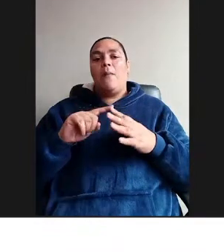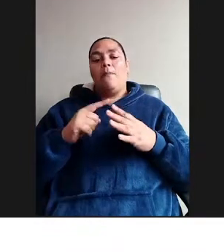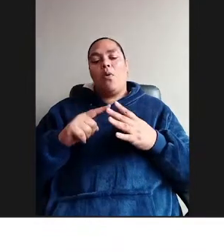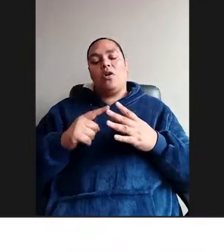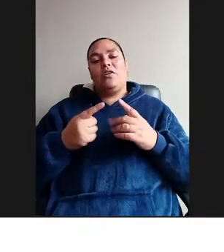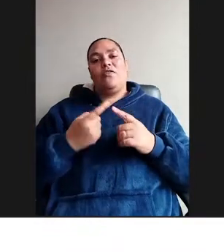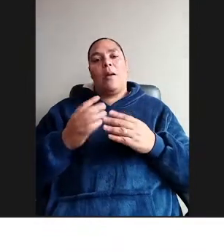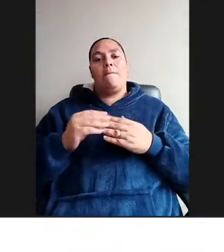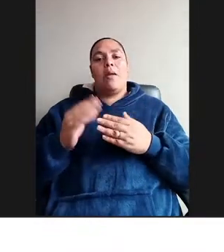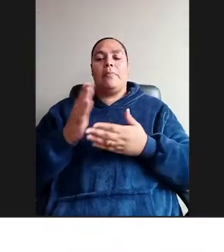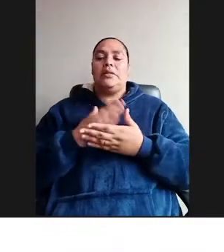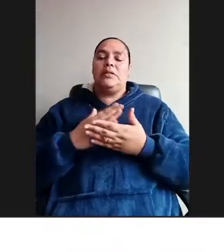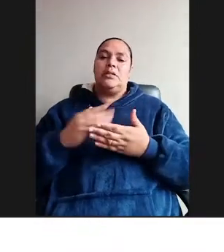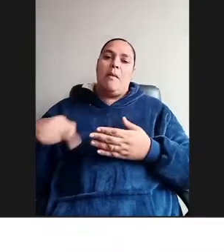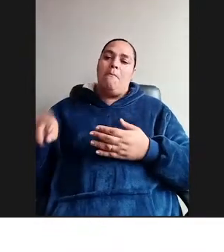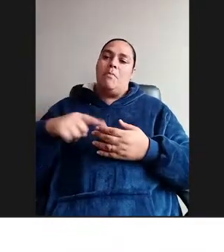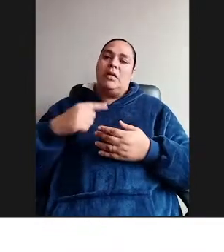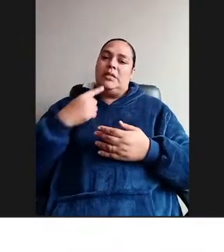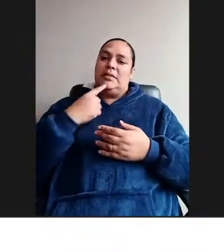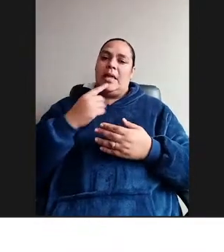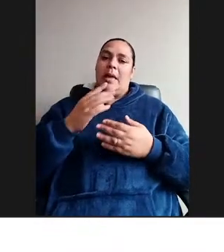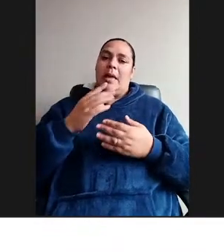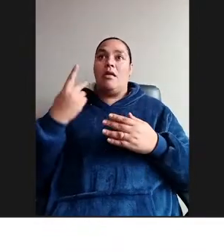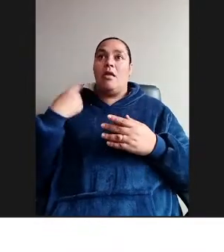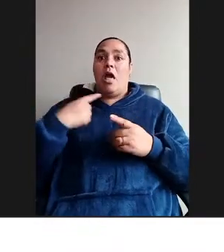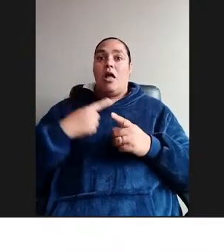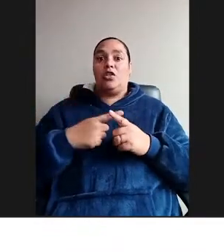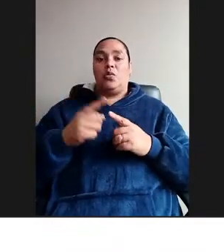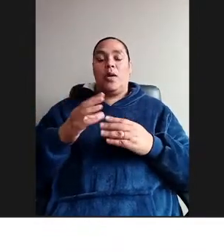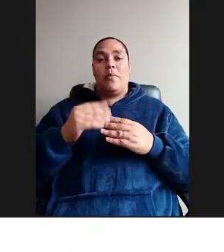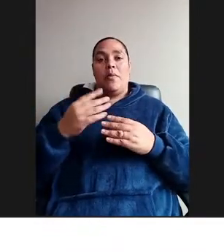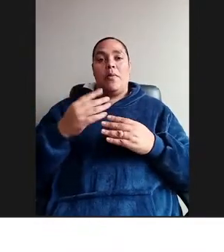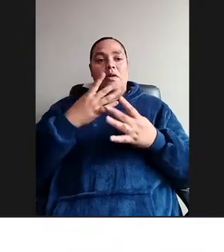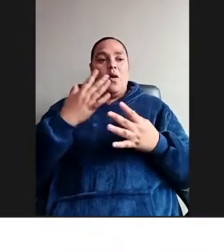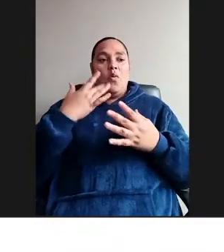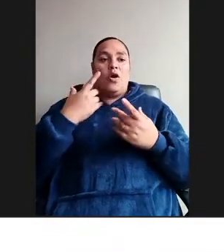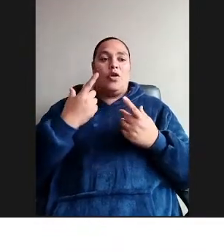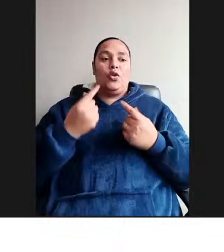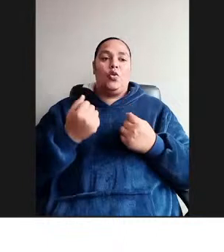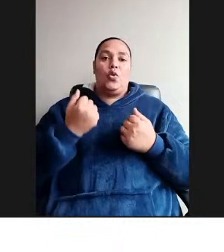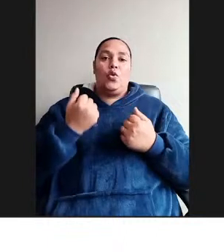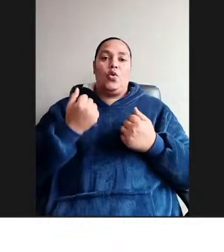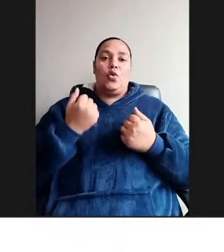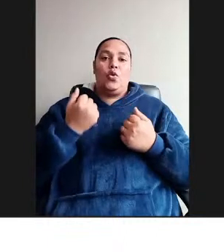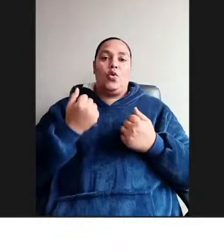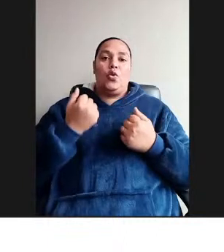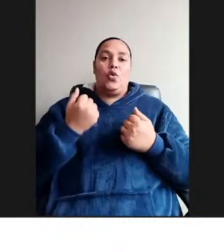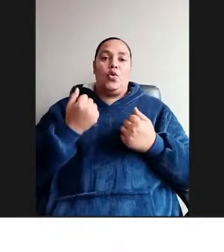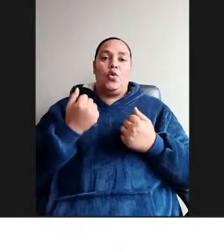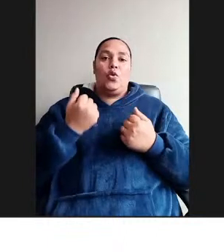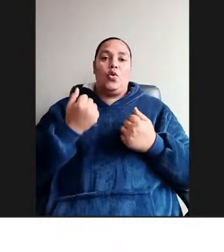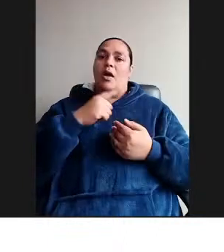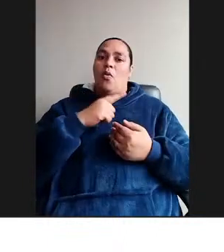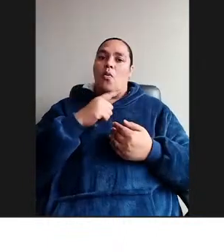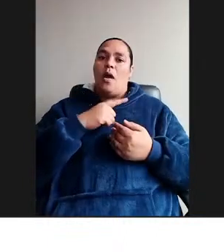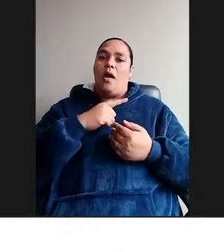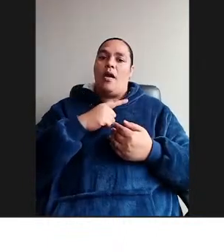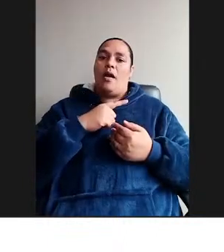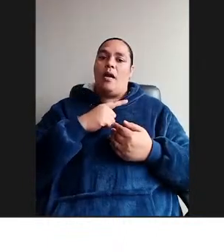that members were told last week when they did submission of claims that due to the system